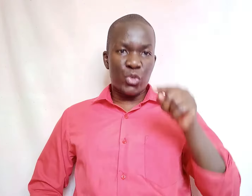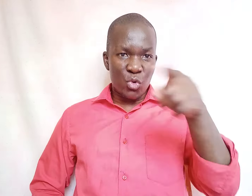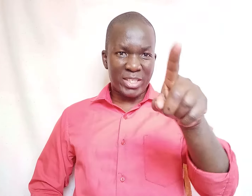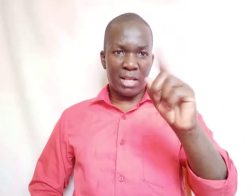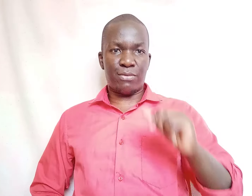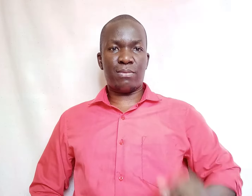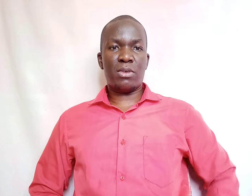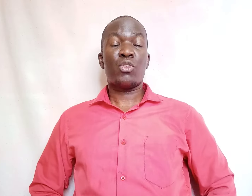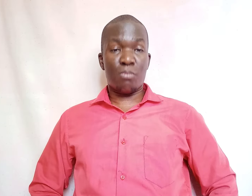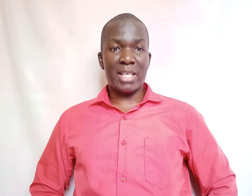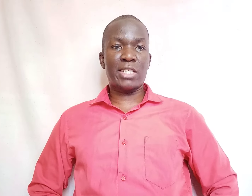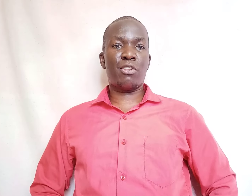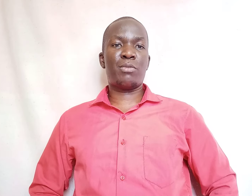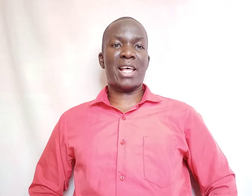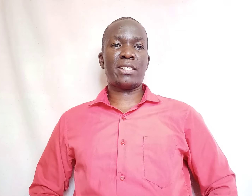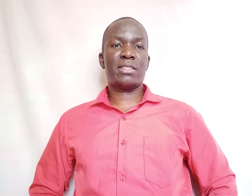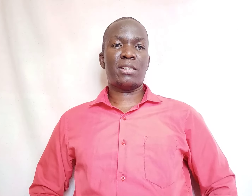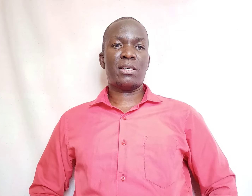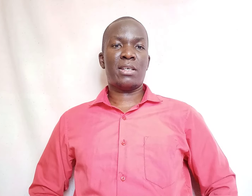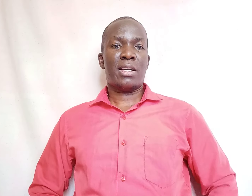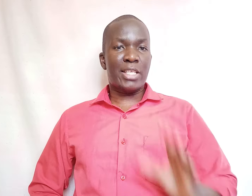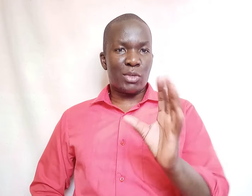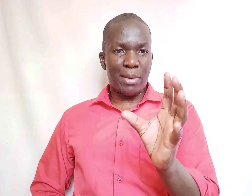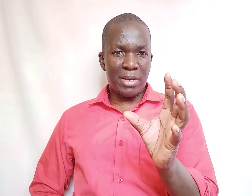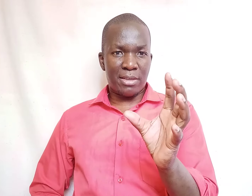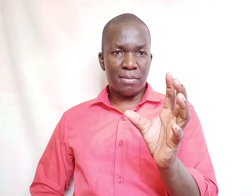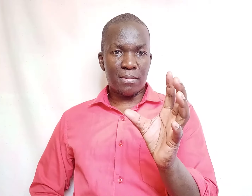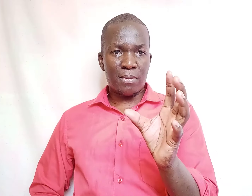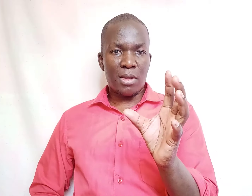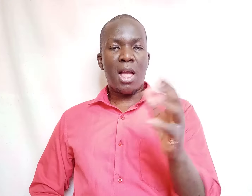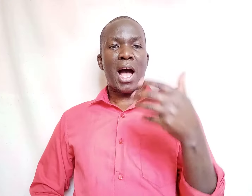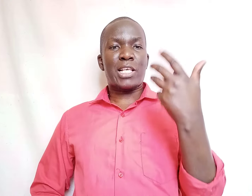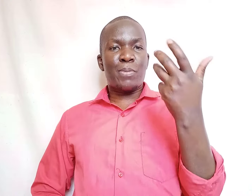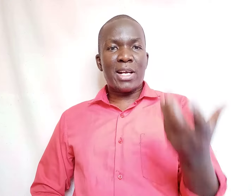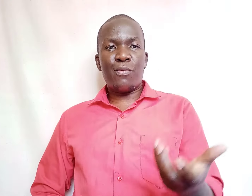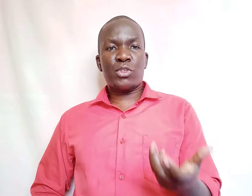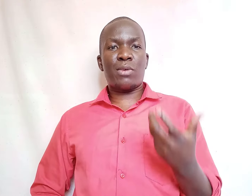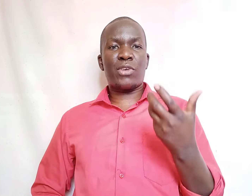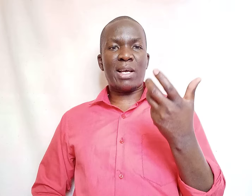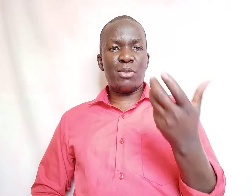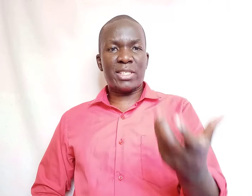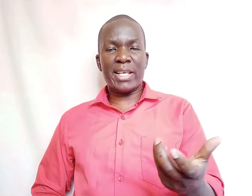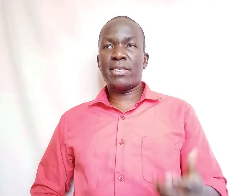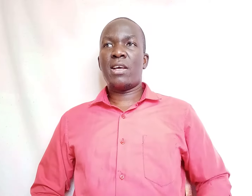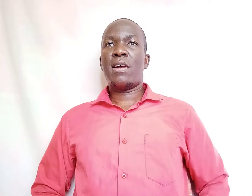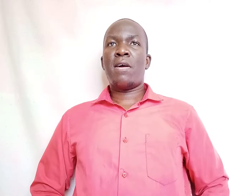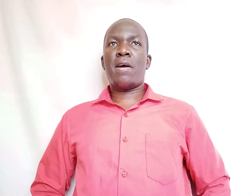You yourself, you must develop that. This is what I mean. A speaker, for example, says,